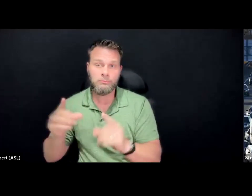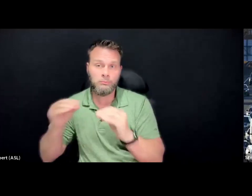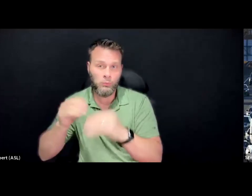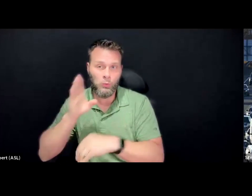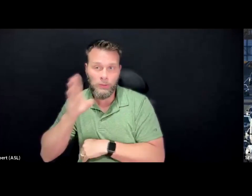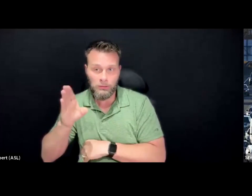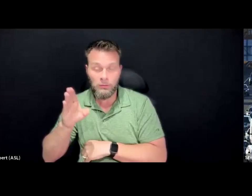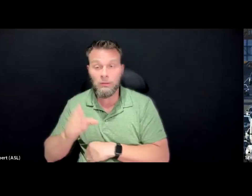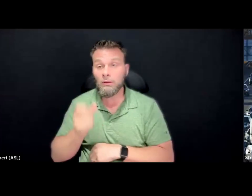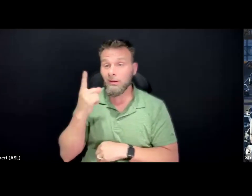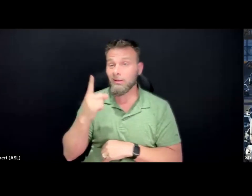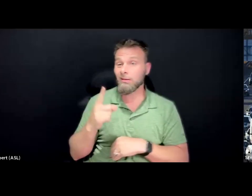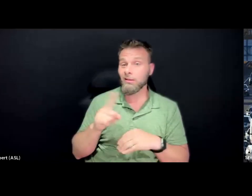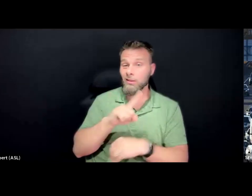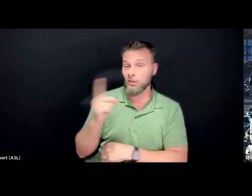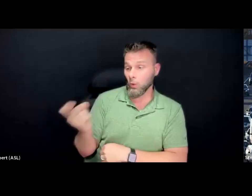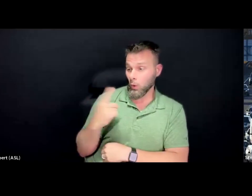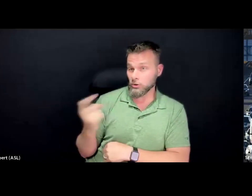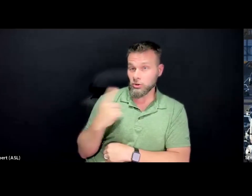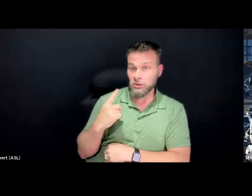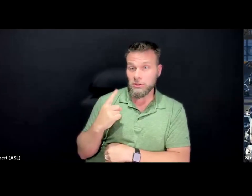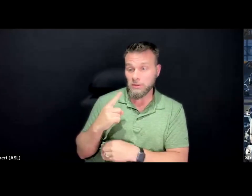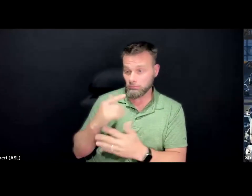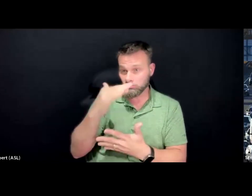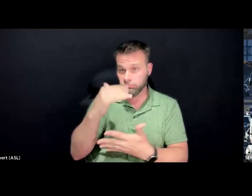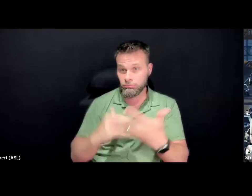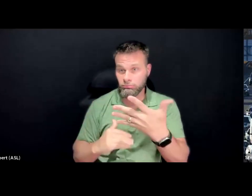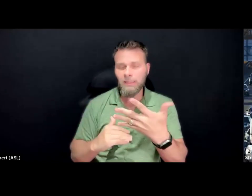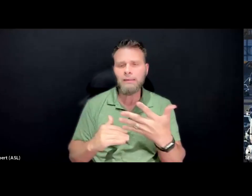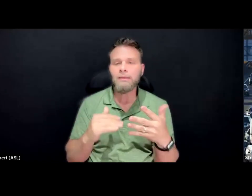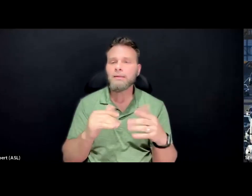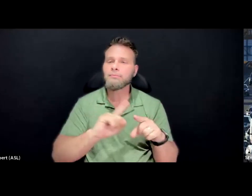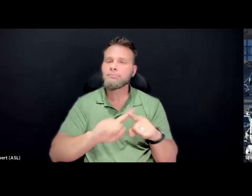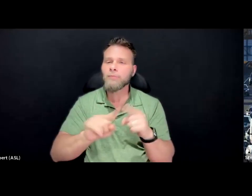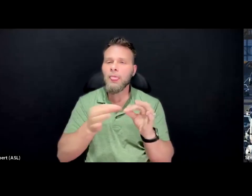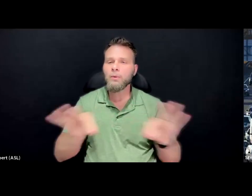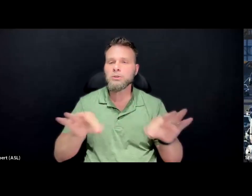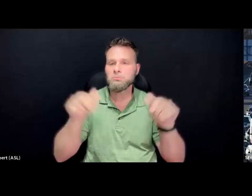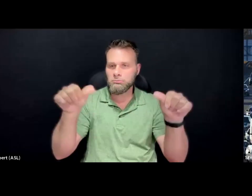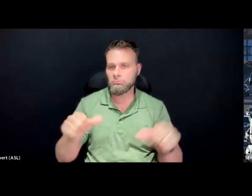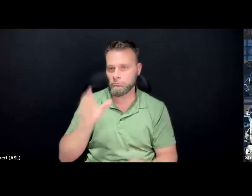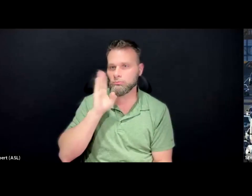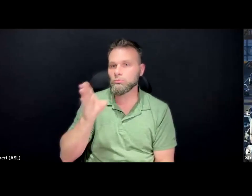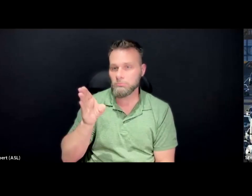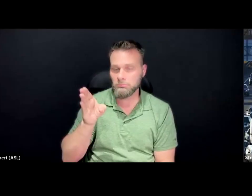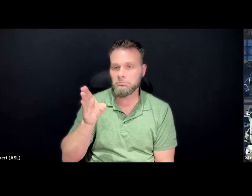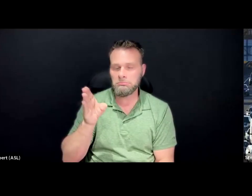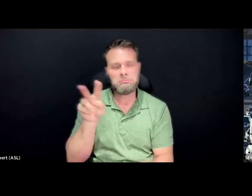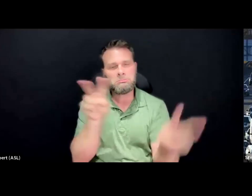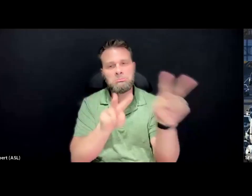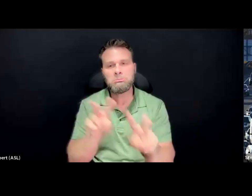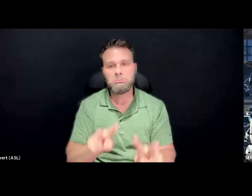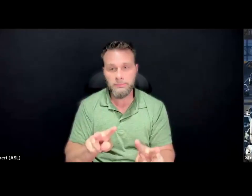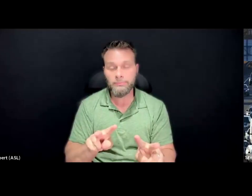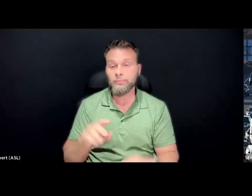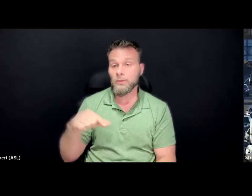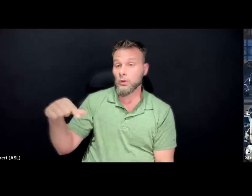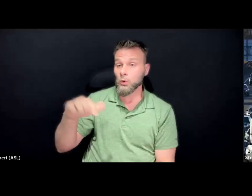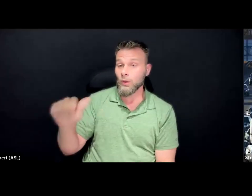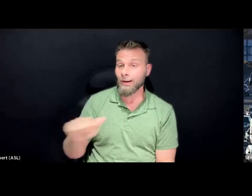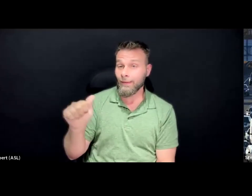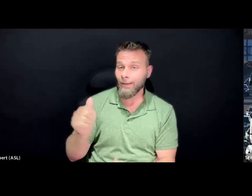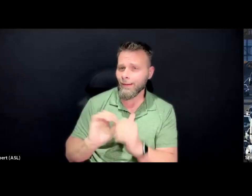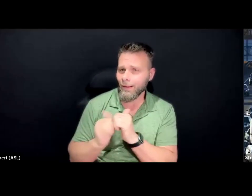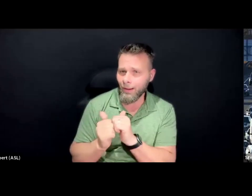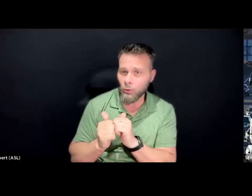questions in several languages on the BPS website. To use the Q&A feature,